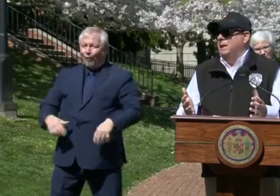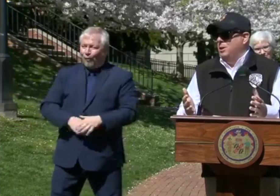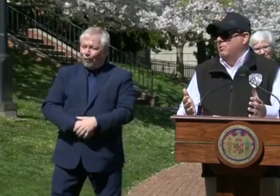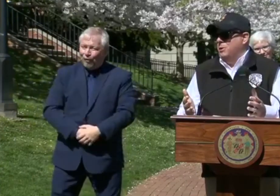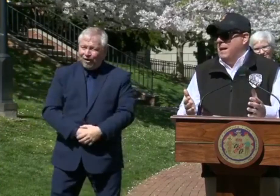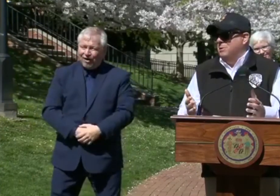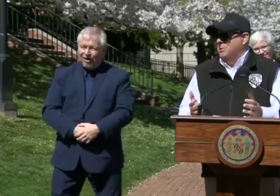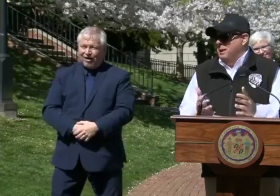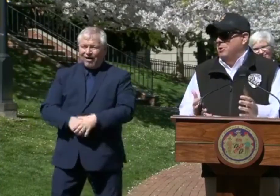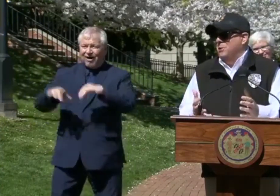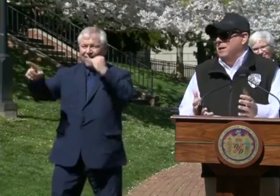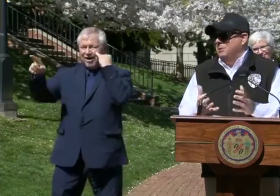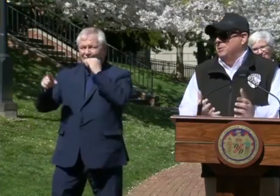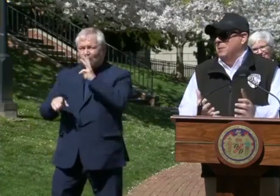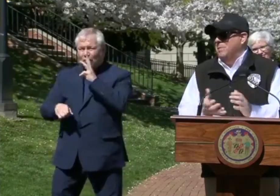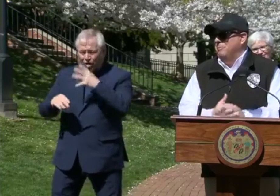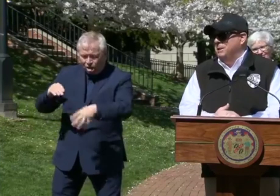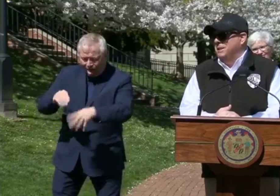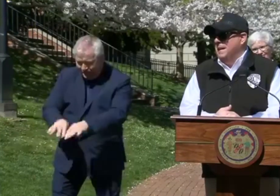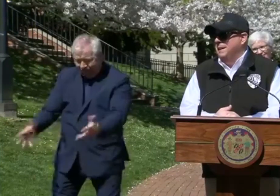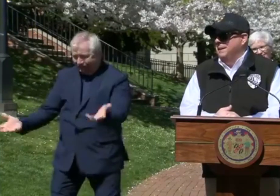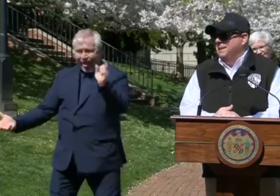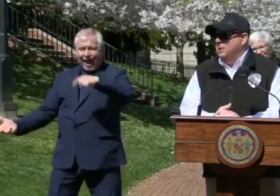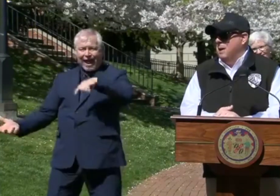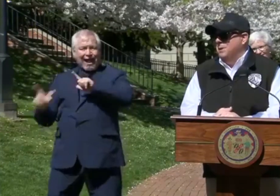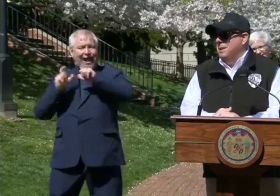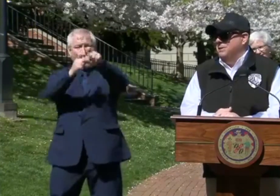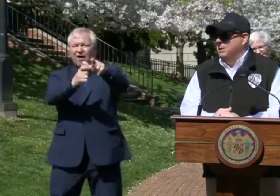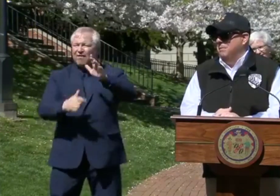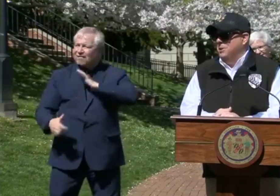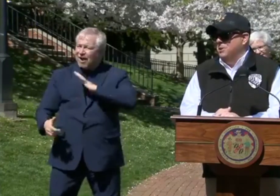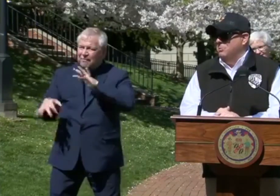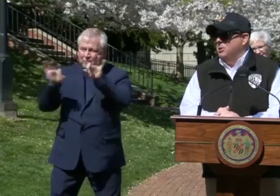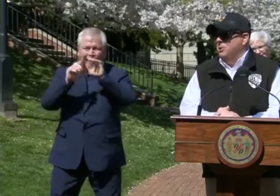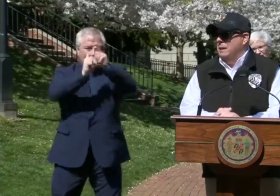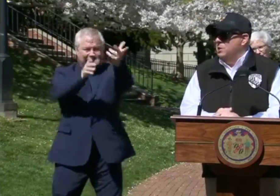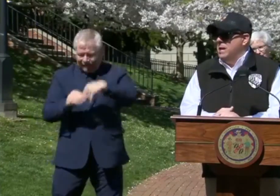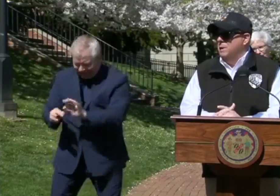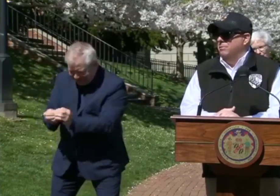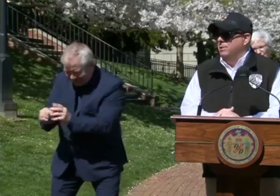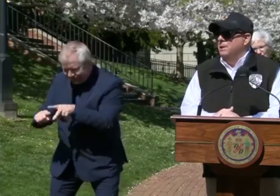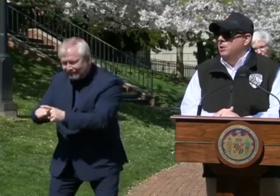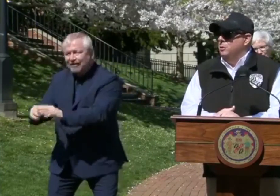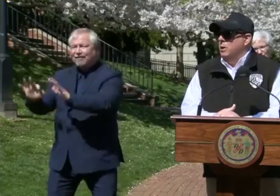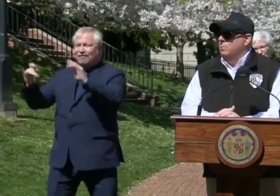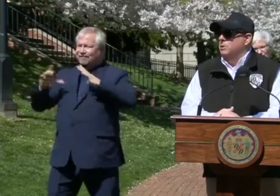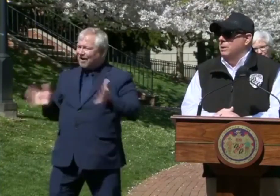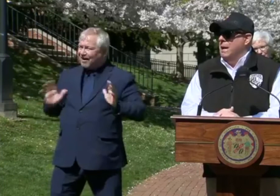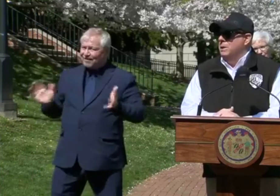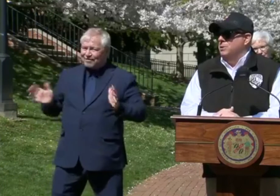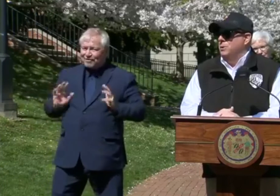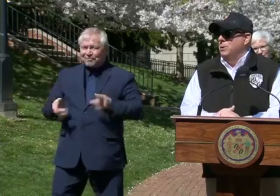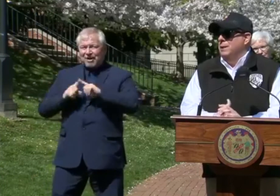Plumbing is leaking all over your house and you have to go out and do something about fixing that, that's probably a necessary function. But you shouldn't be out shopping for new carpets